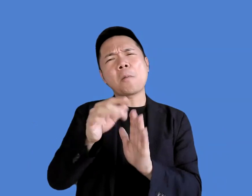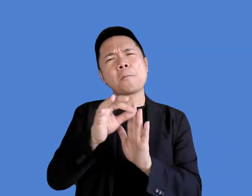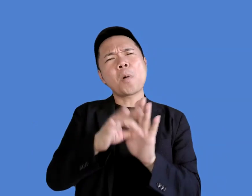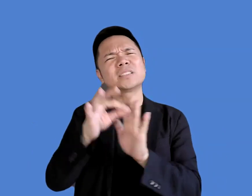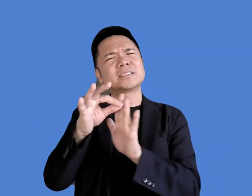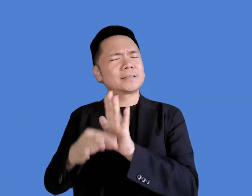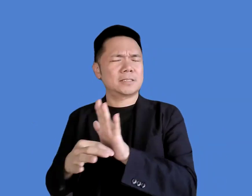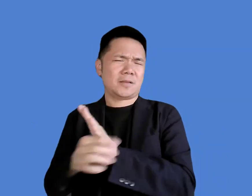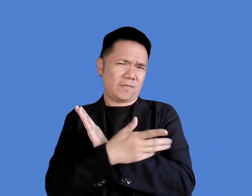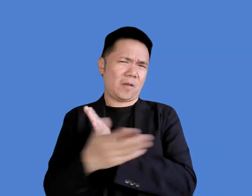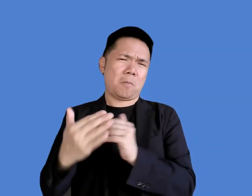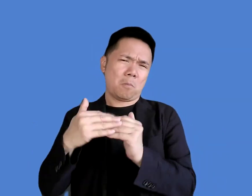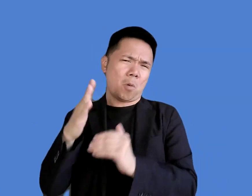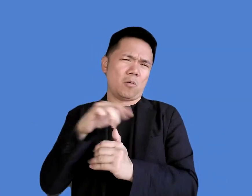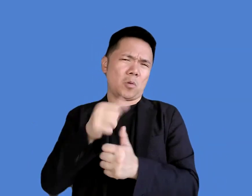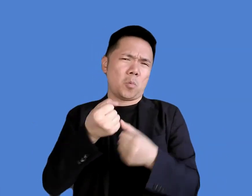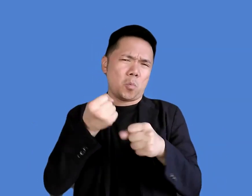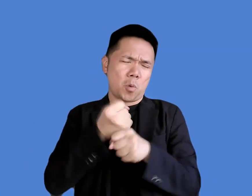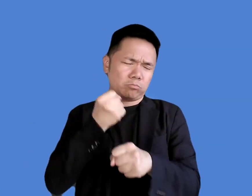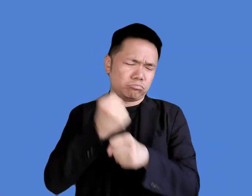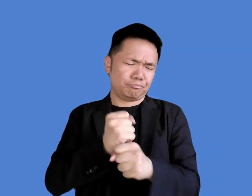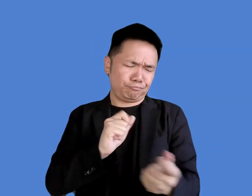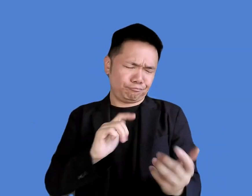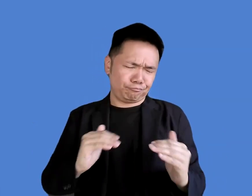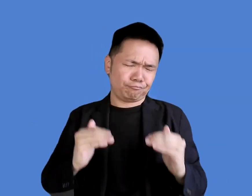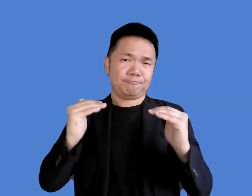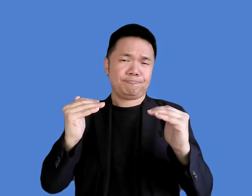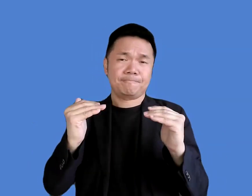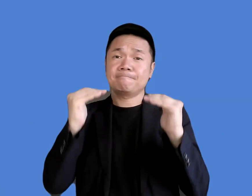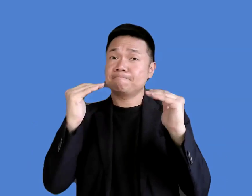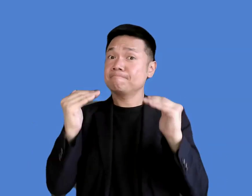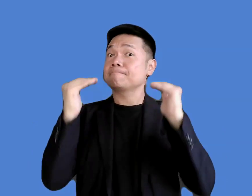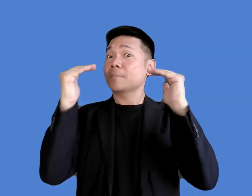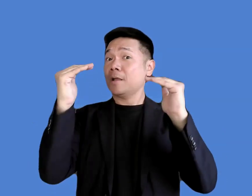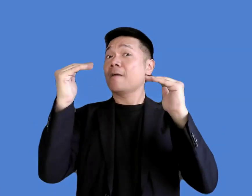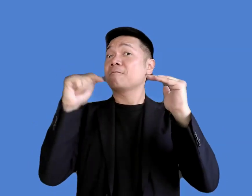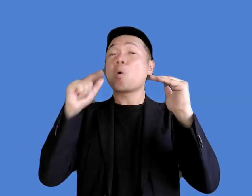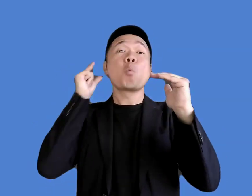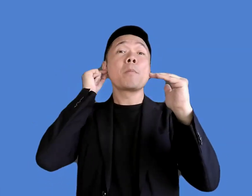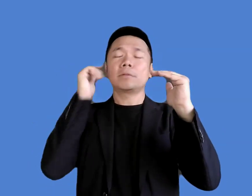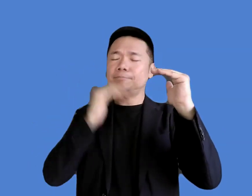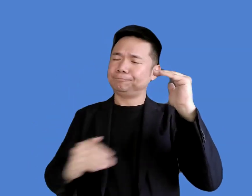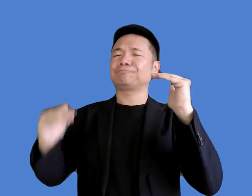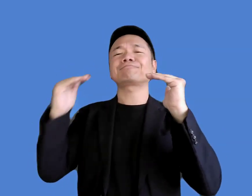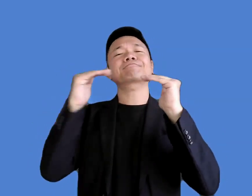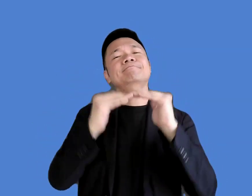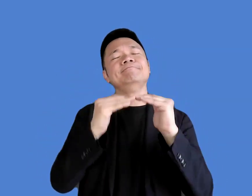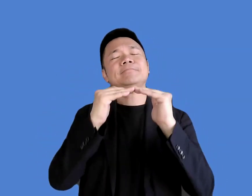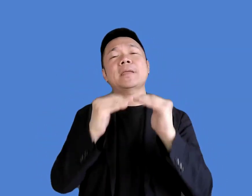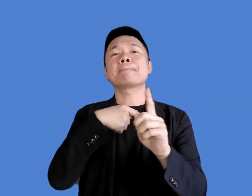actually change workplaces, advance workplace gender equality, increase inclusion.